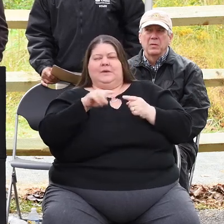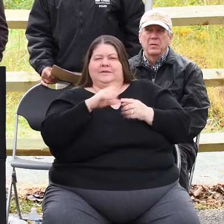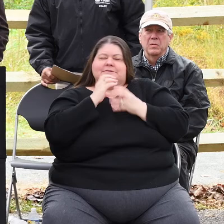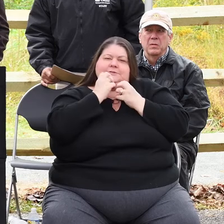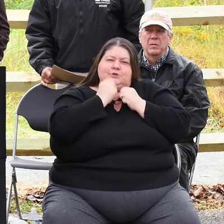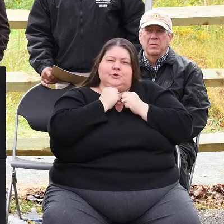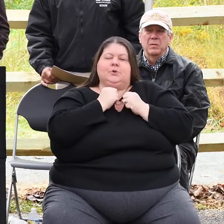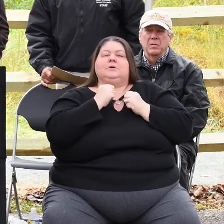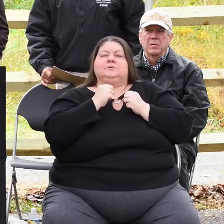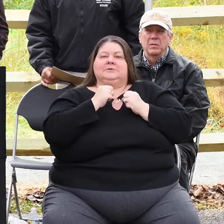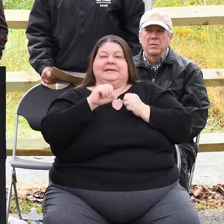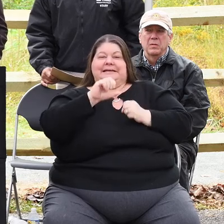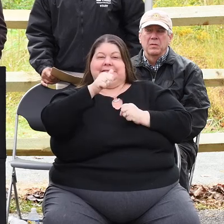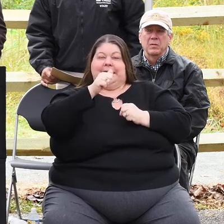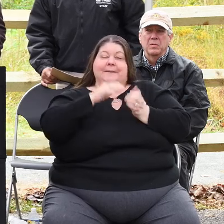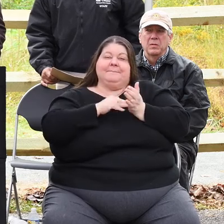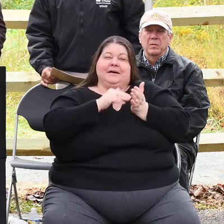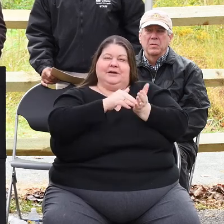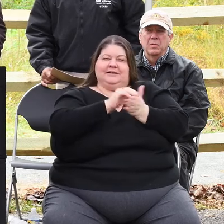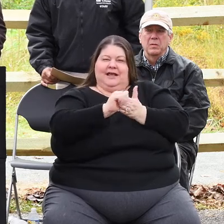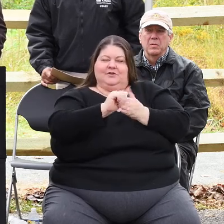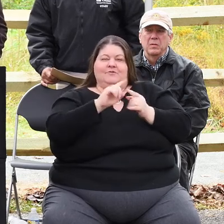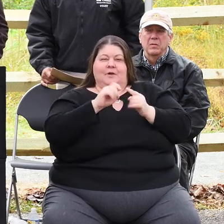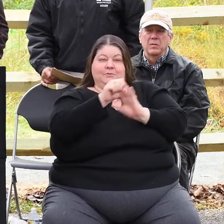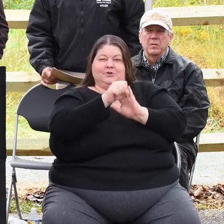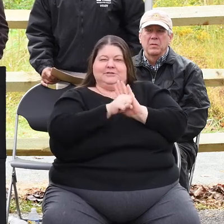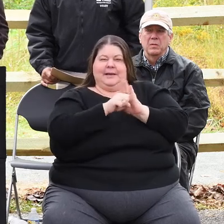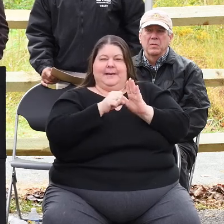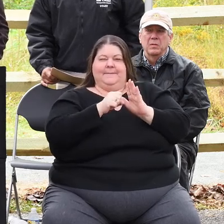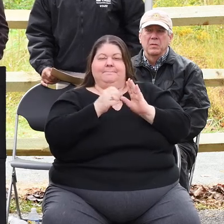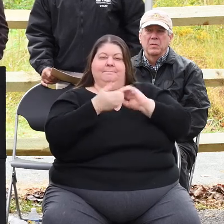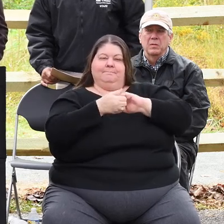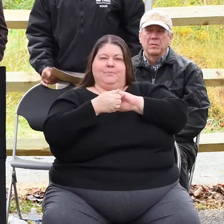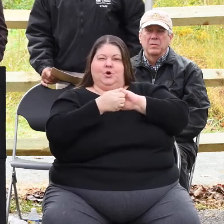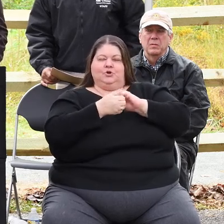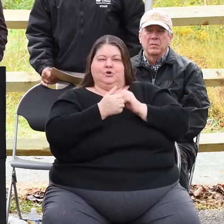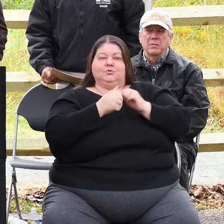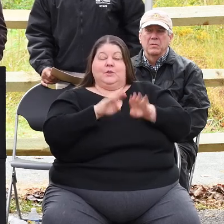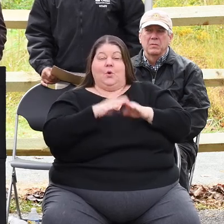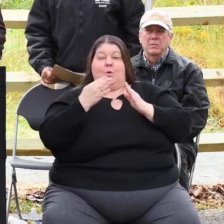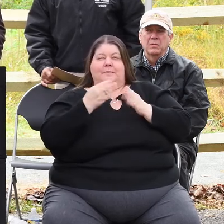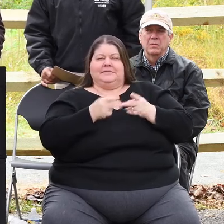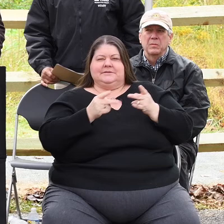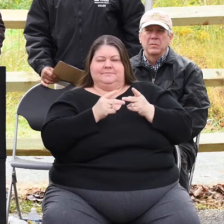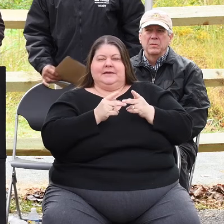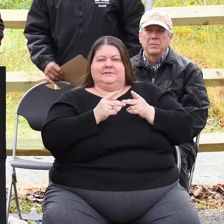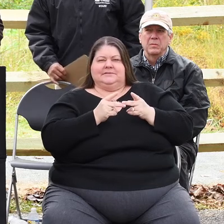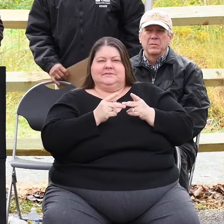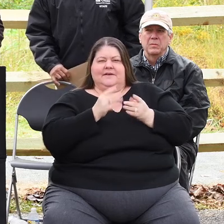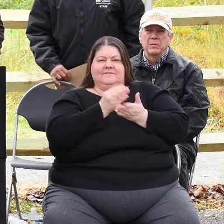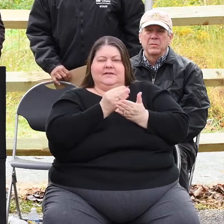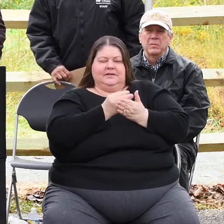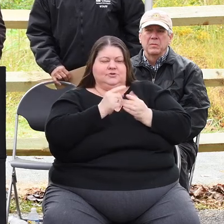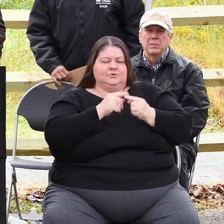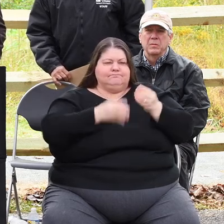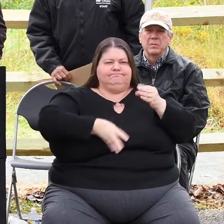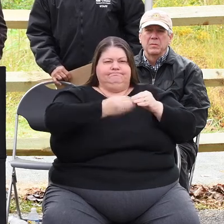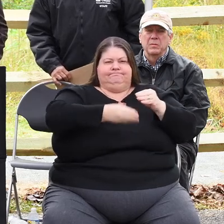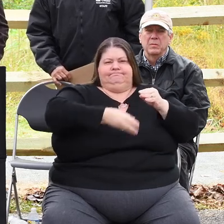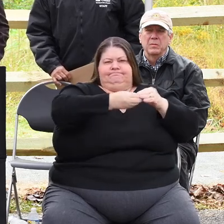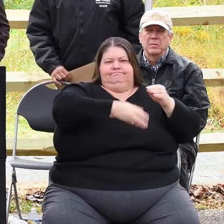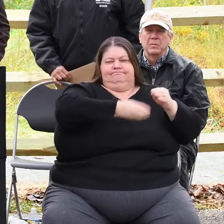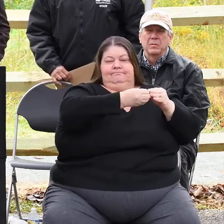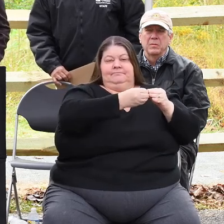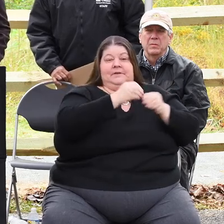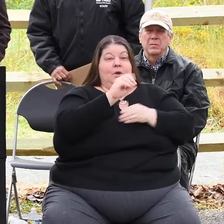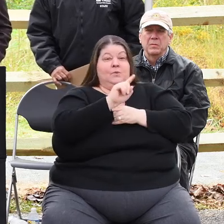million from our state partners in program open space funding, and use these funds to enhance outdoor recreation at